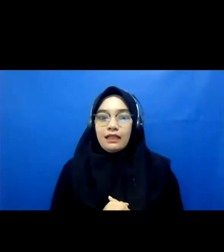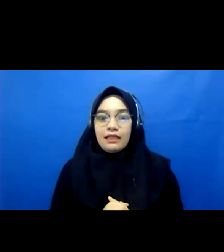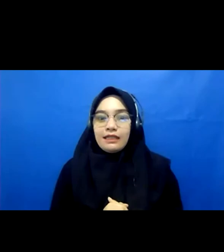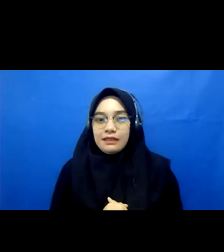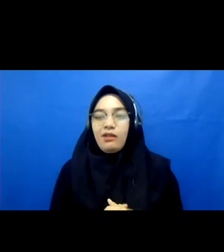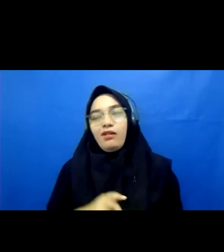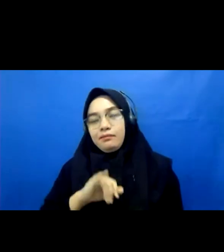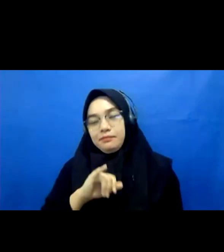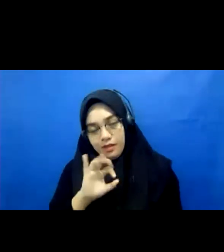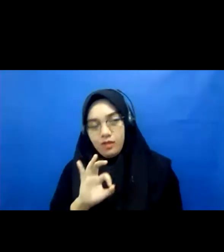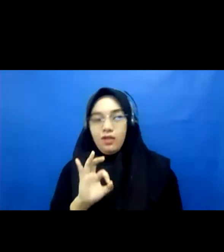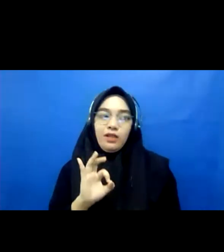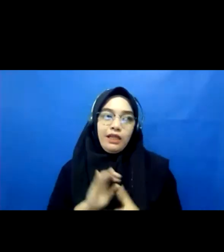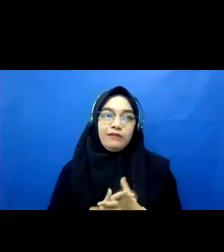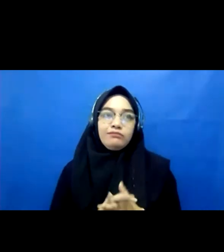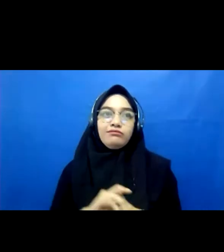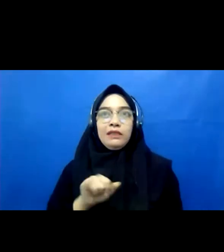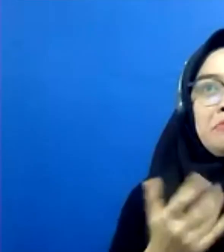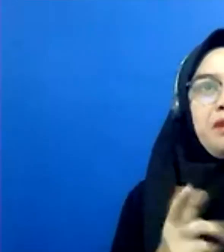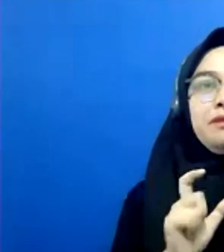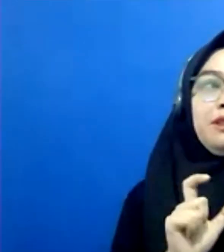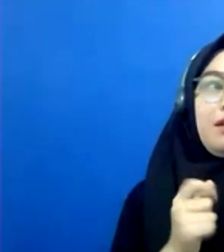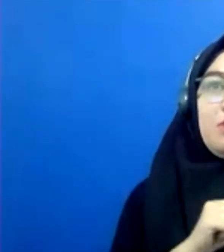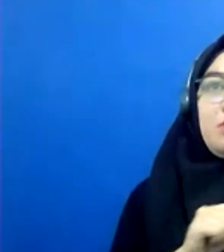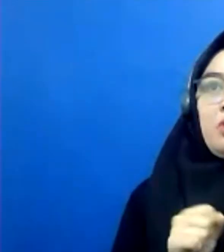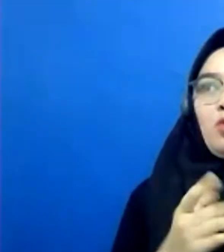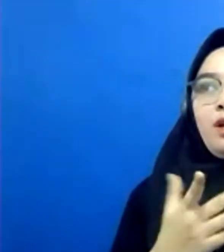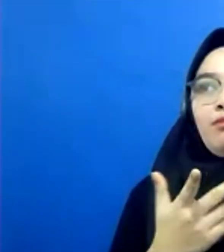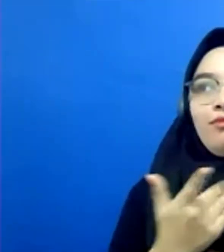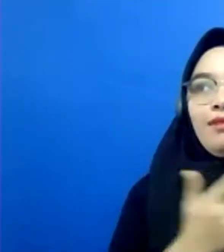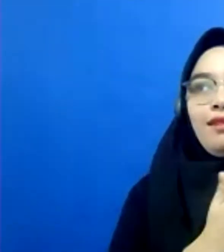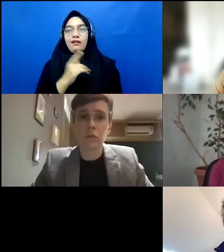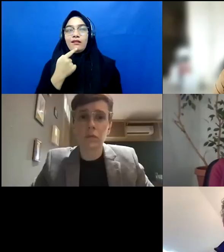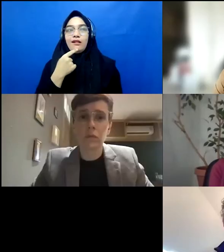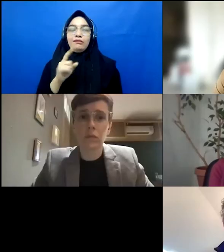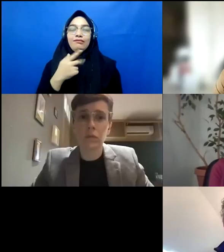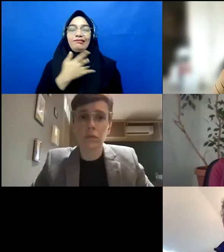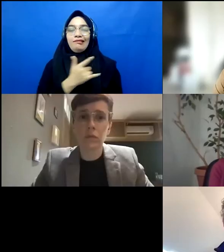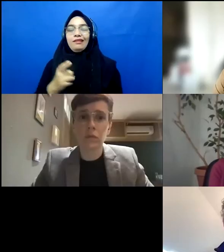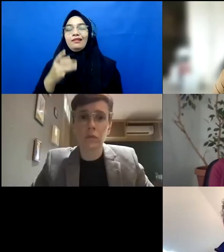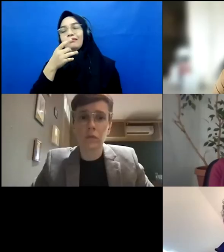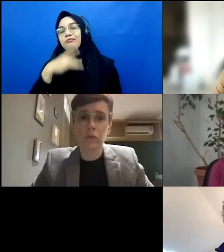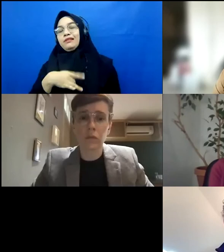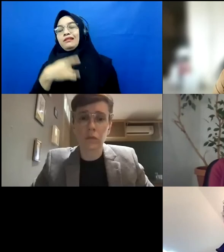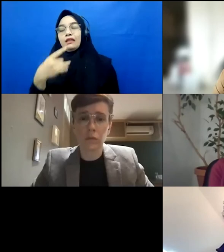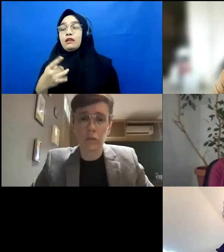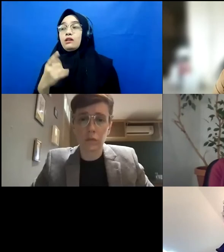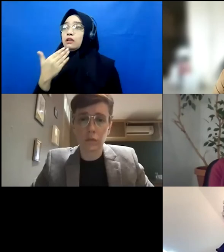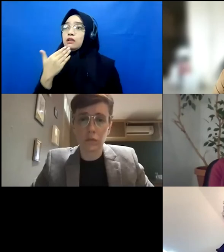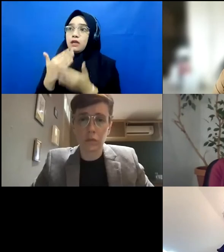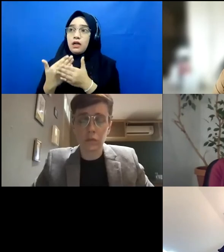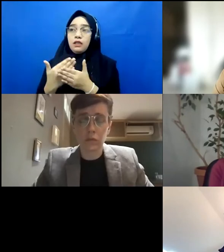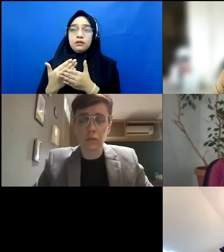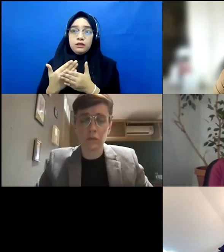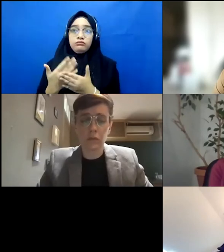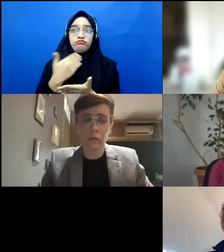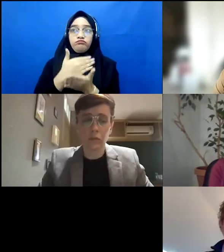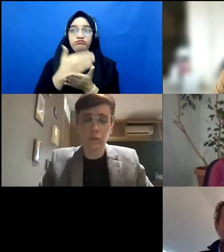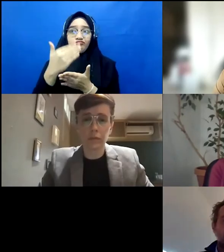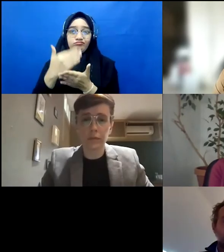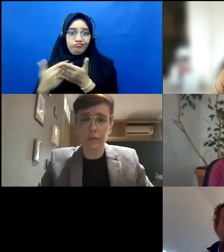Thank you very much to all of you for sharing your thoughts. I know it's been a